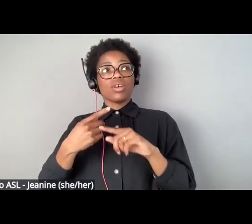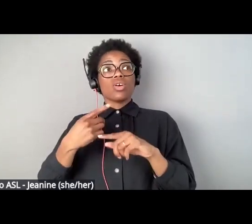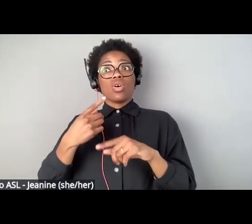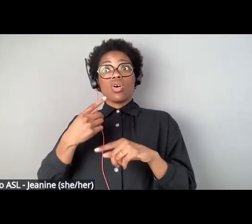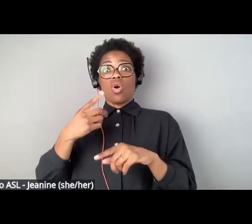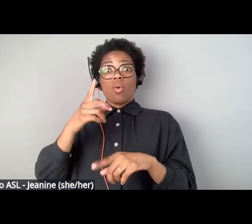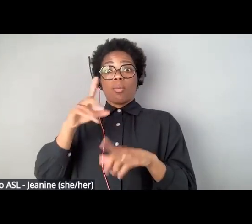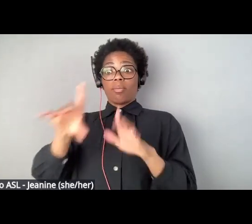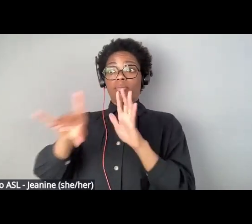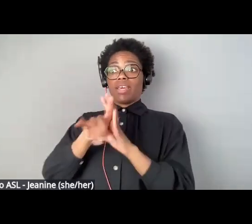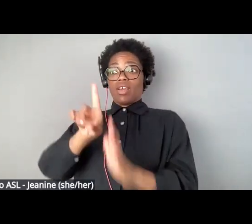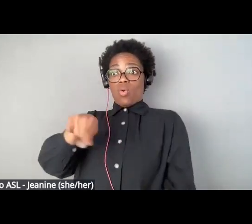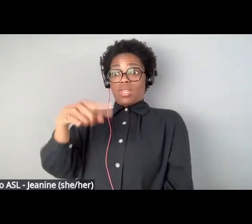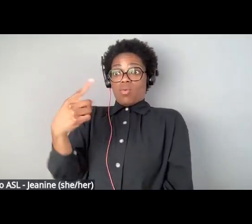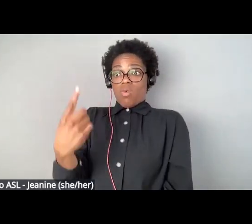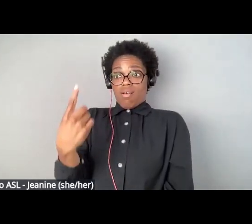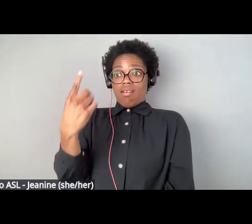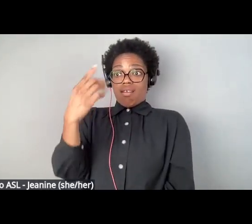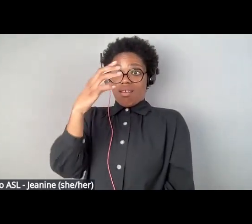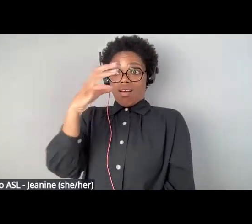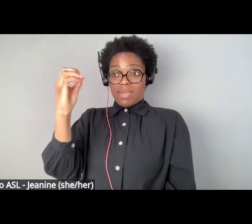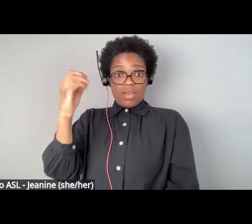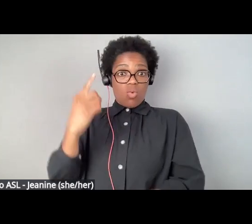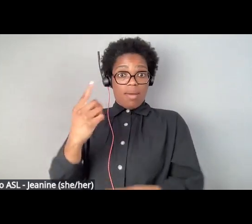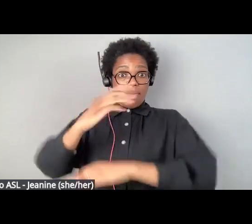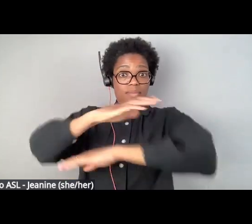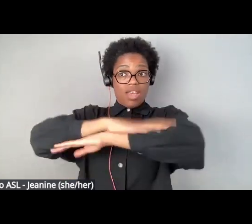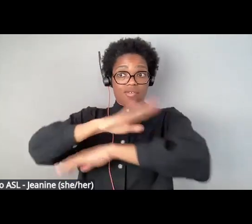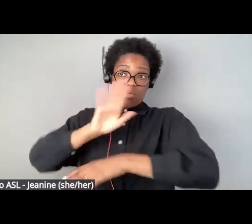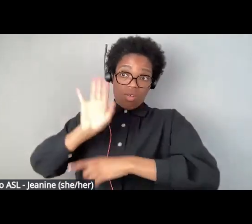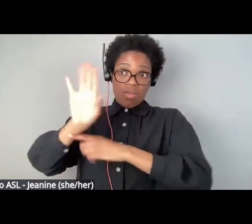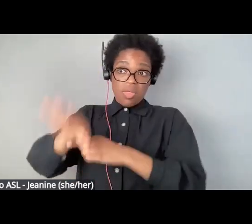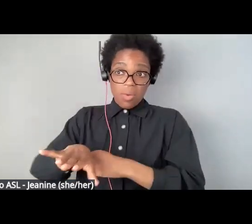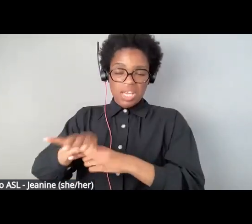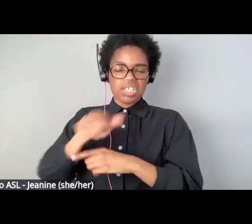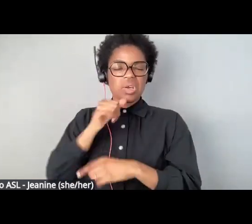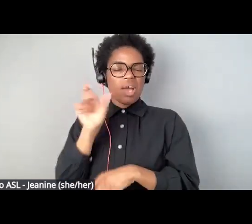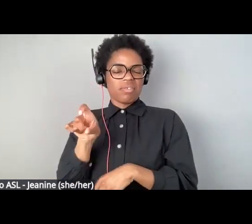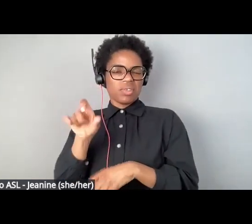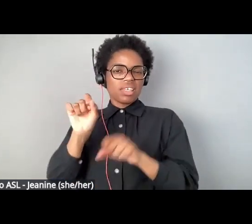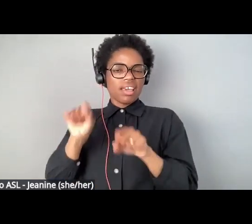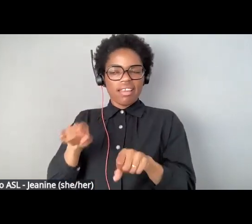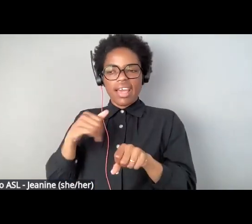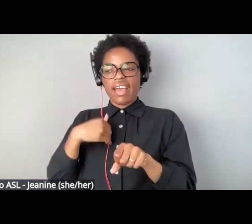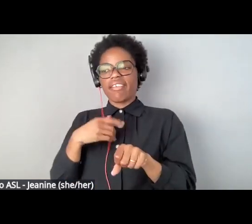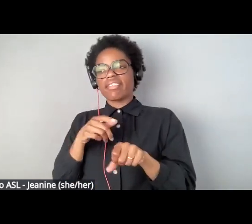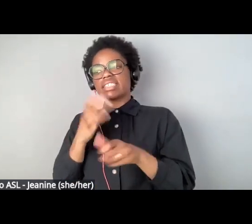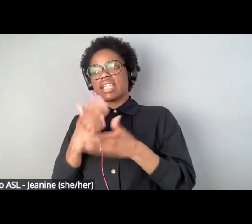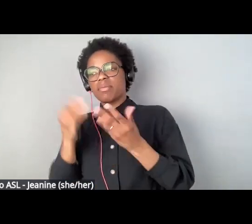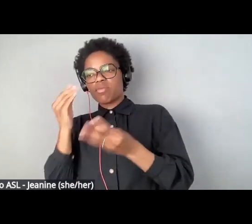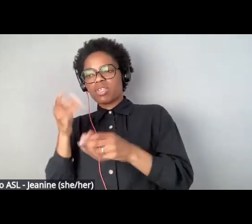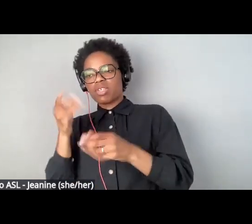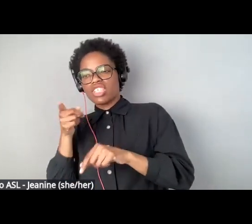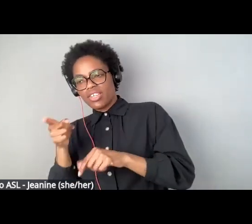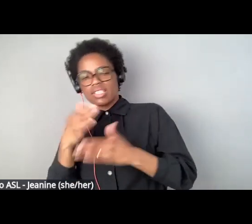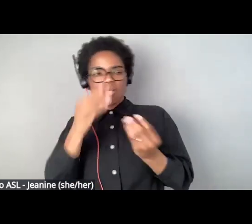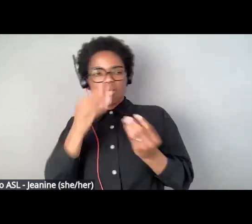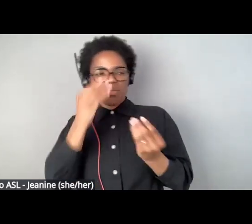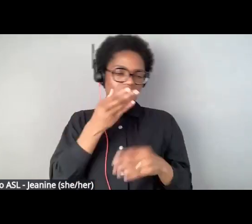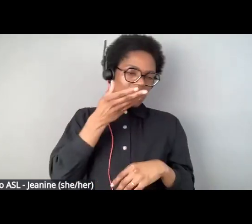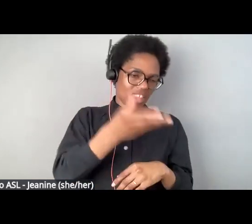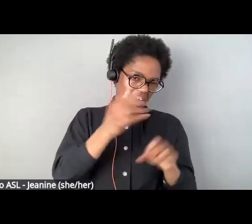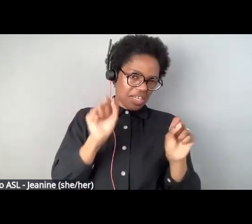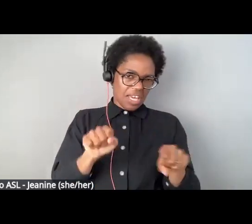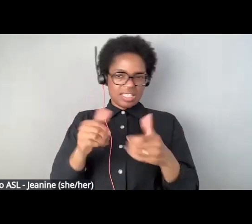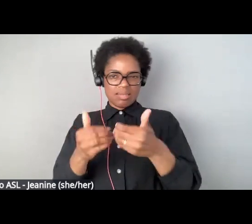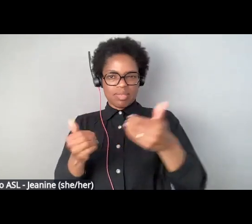you're looking for an easy way to switch to something encrypted, if Google products are like baked into your life and you want to keep your life operating,